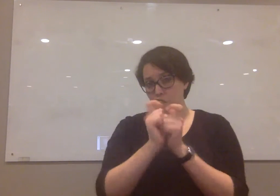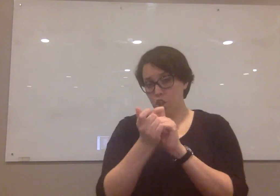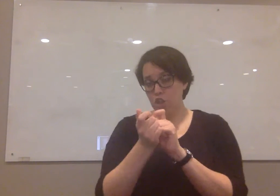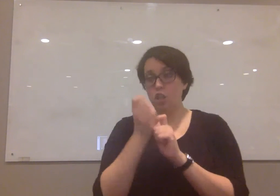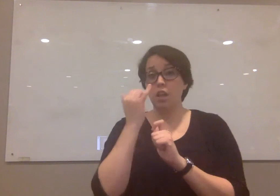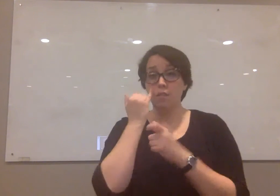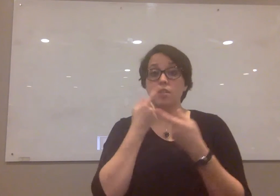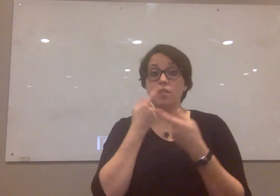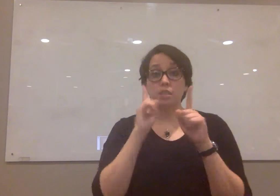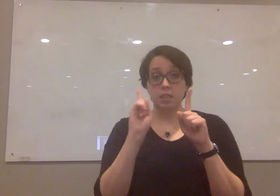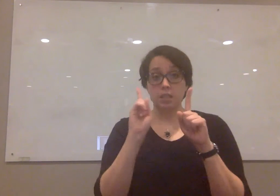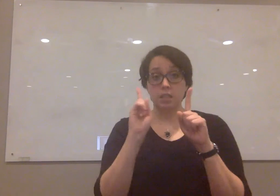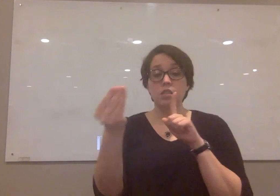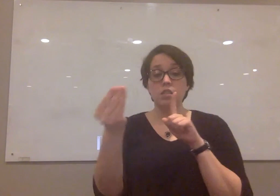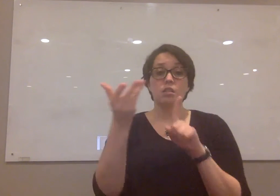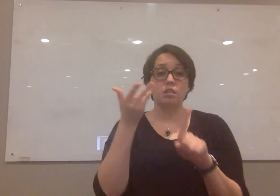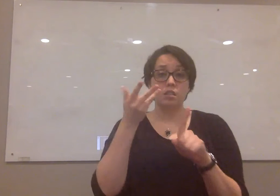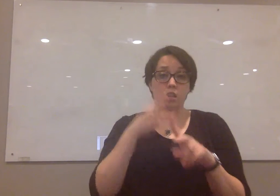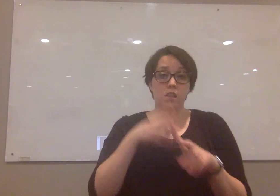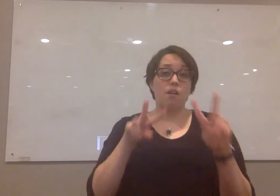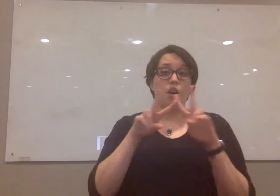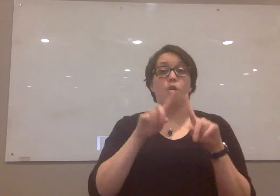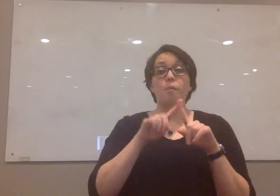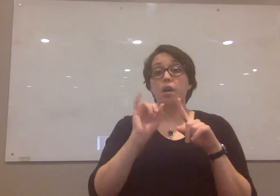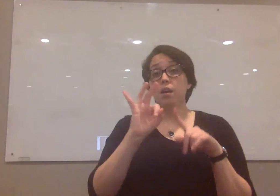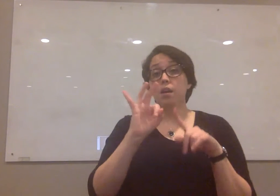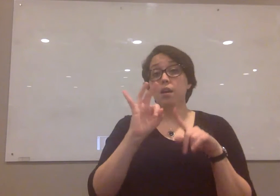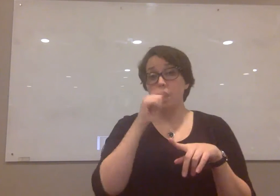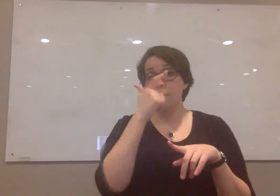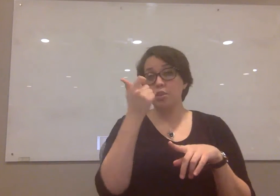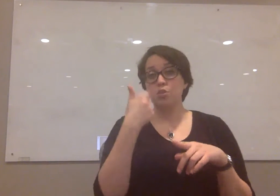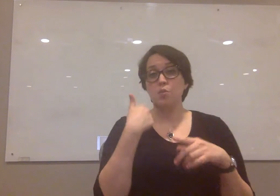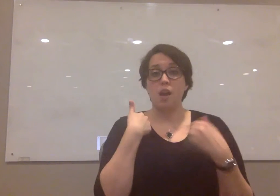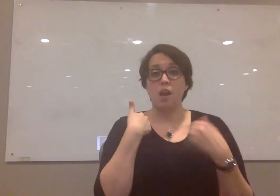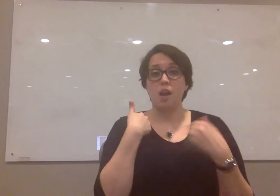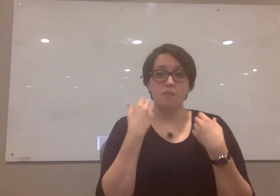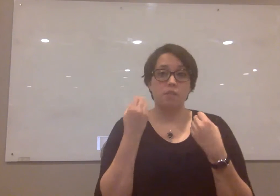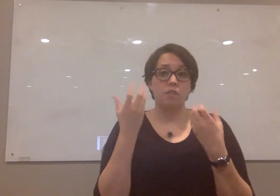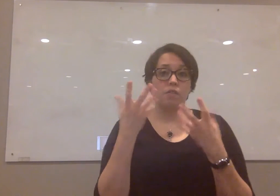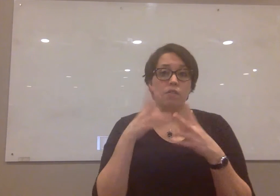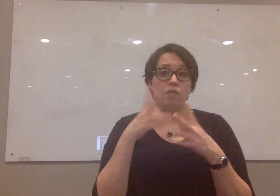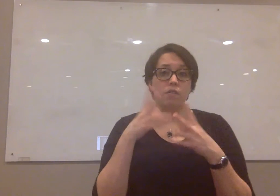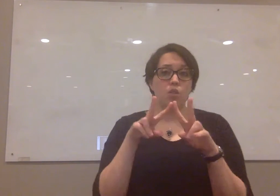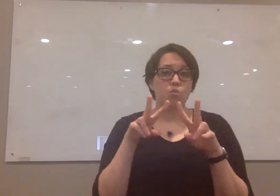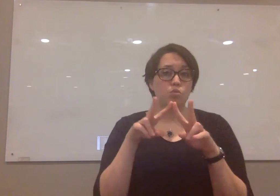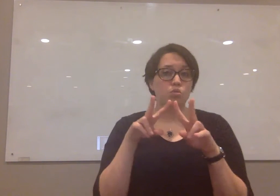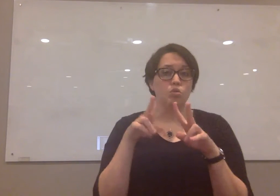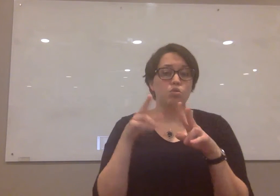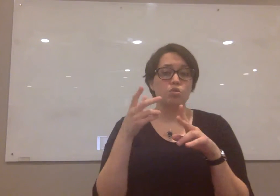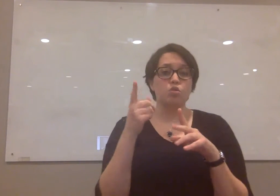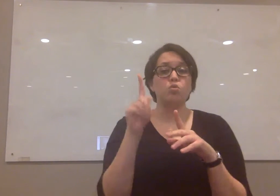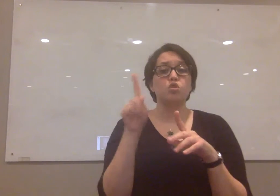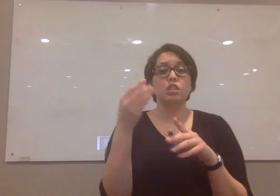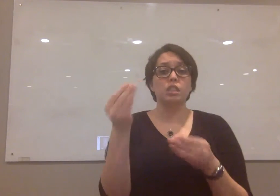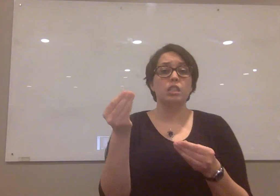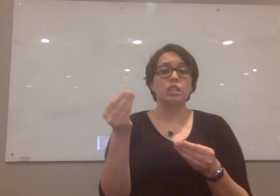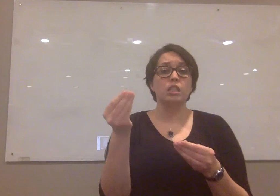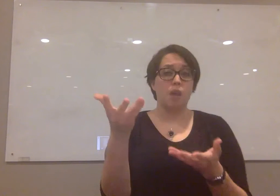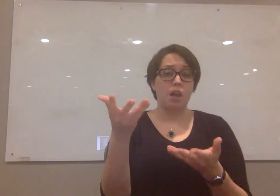doesn't, because you have immutable values, you can just give back the values, the state that you started with. So rollback